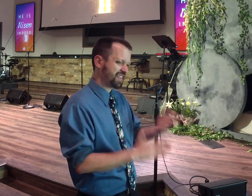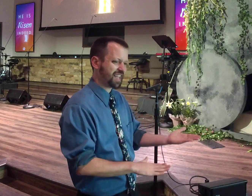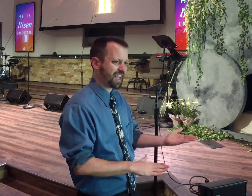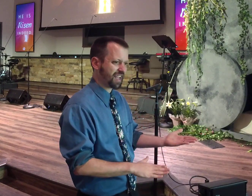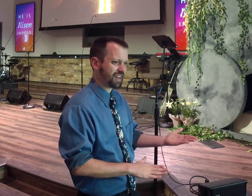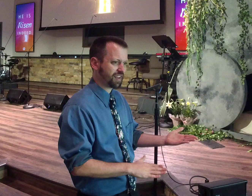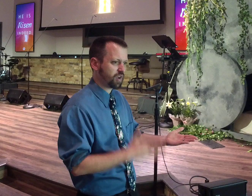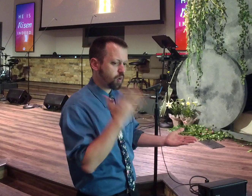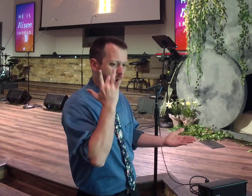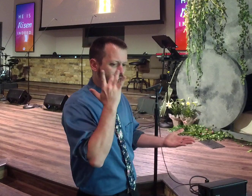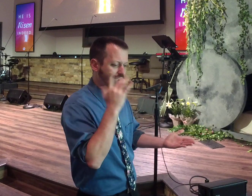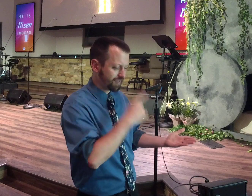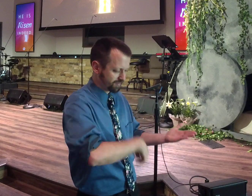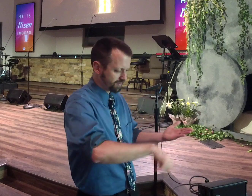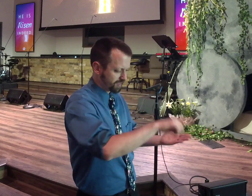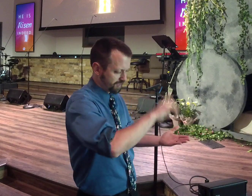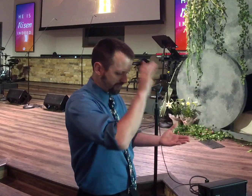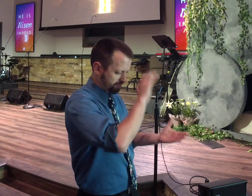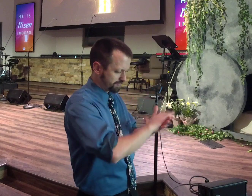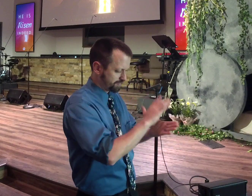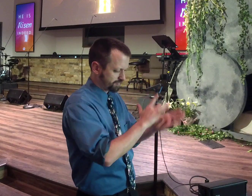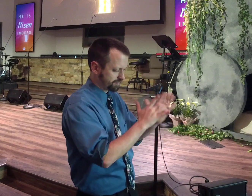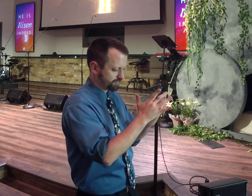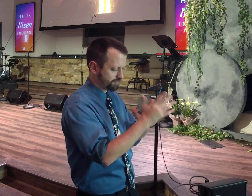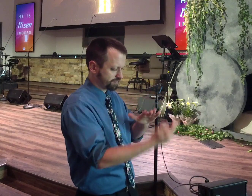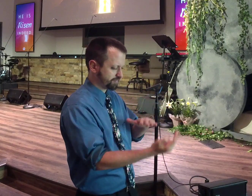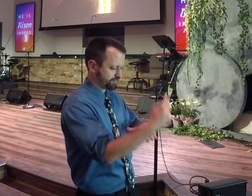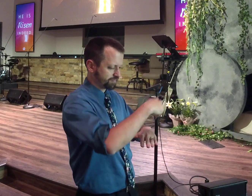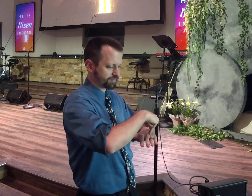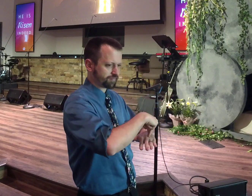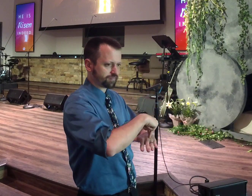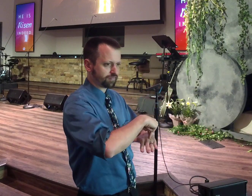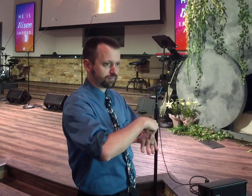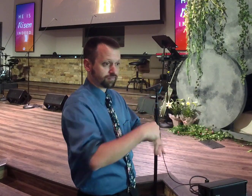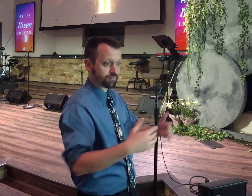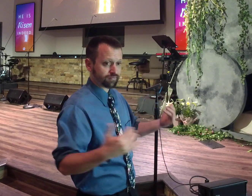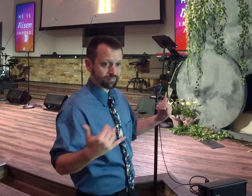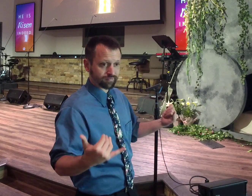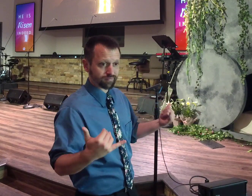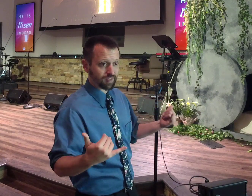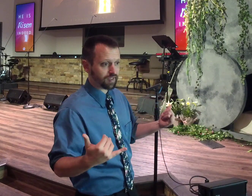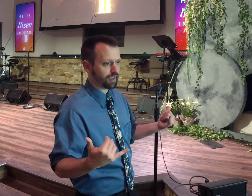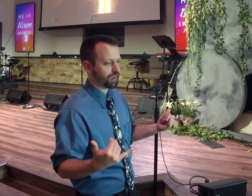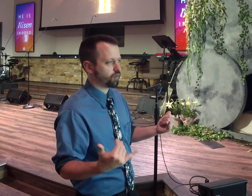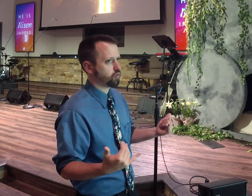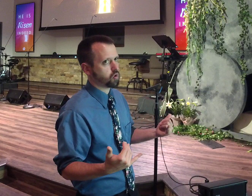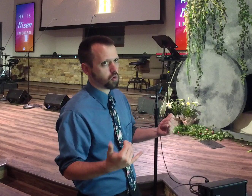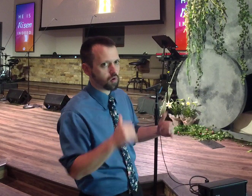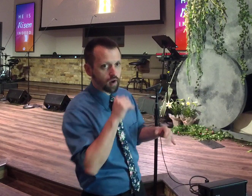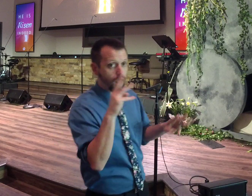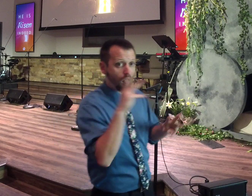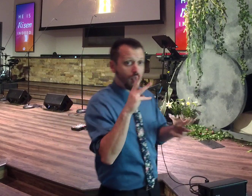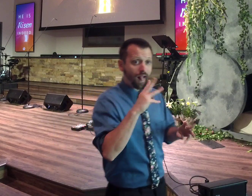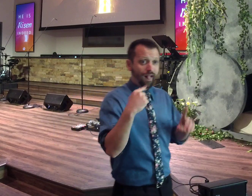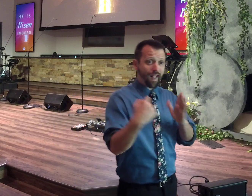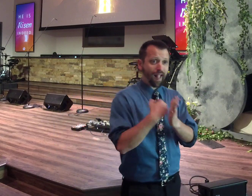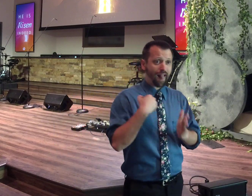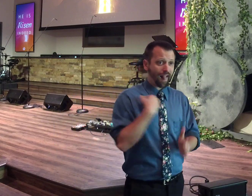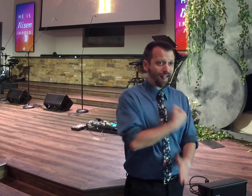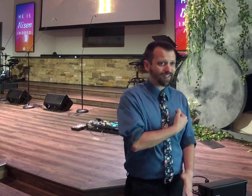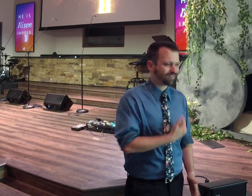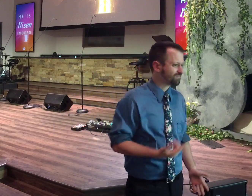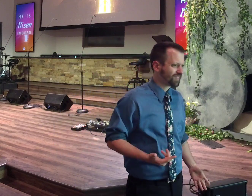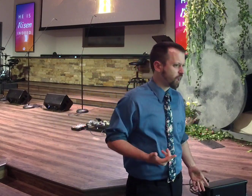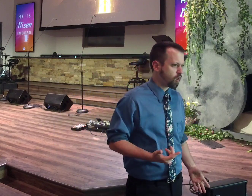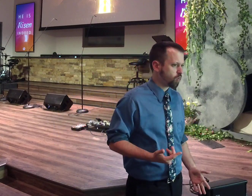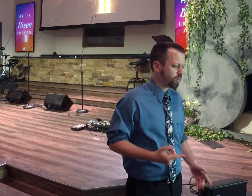in the resurrection of Jesus Christ. Hey folks, today we have it much easier, don't we? These guys